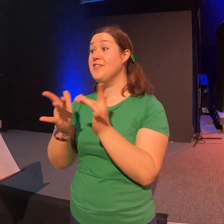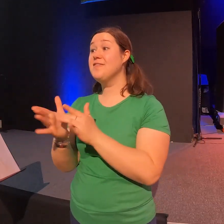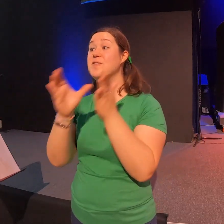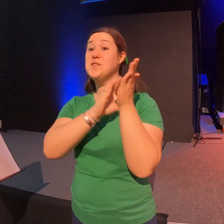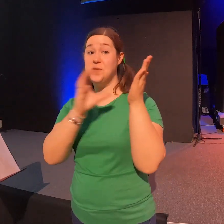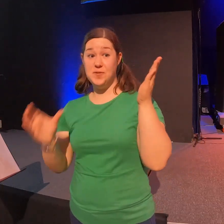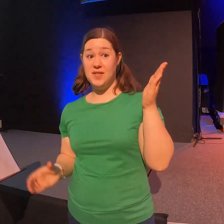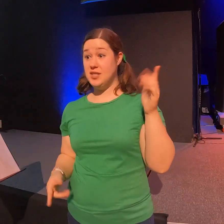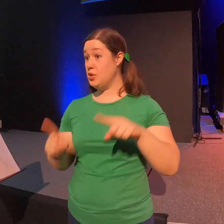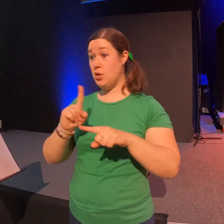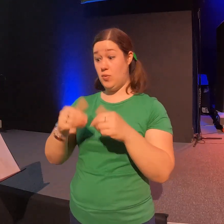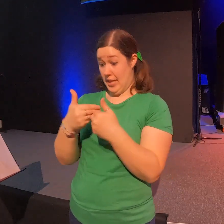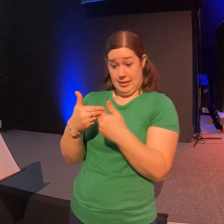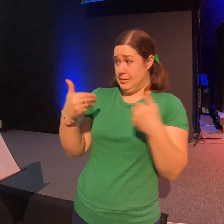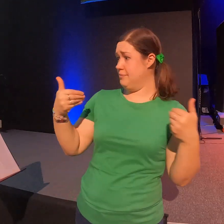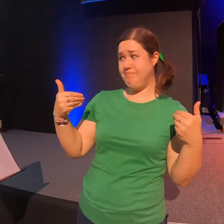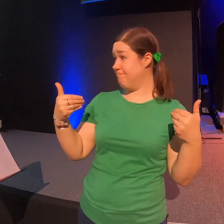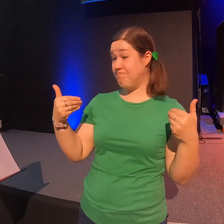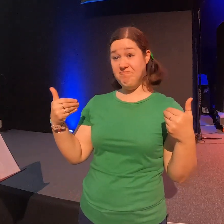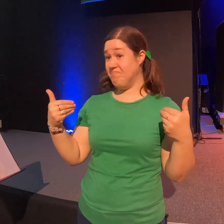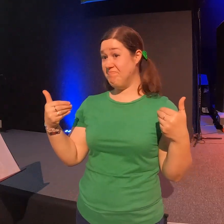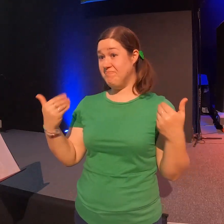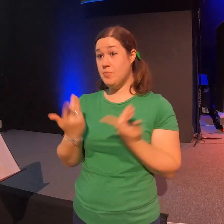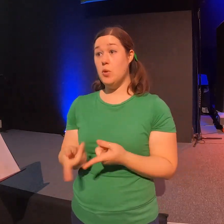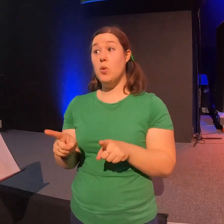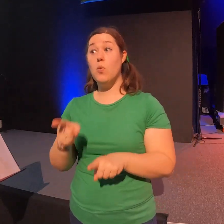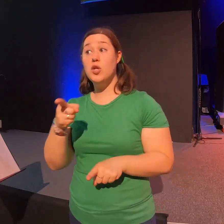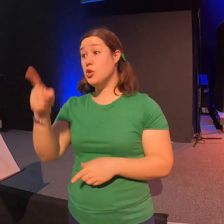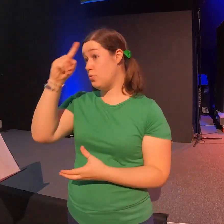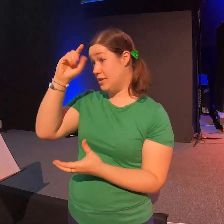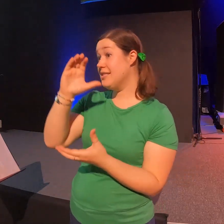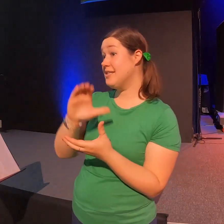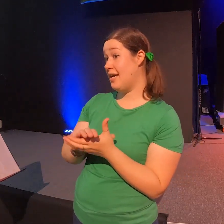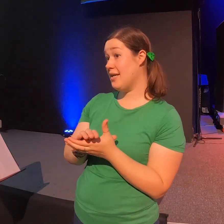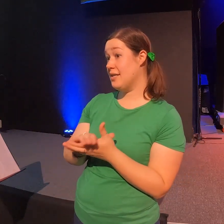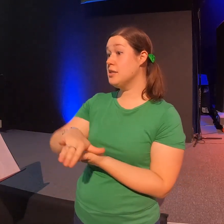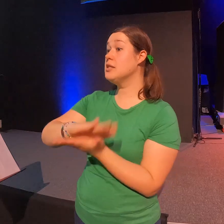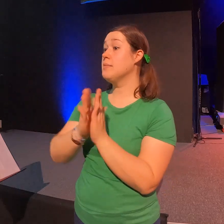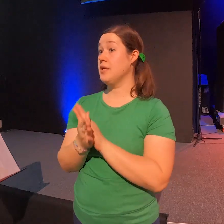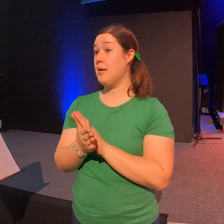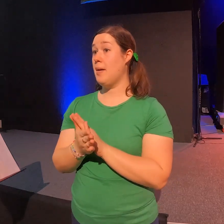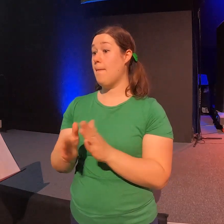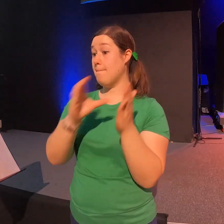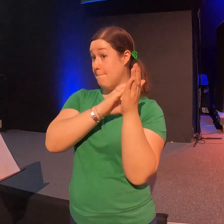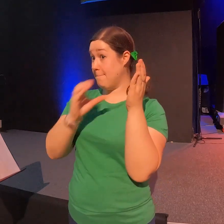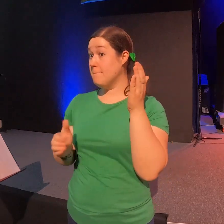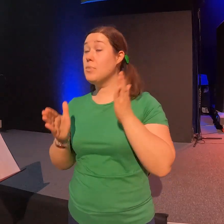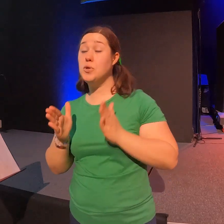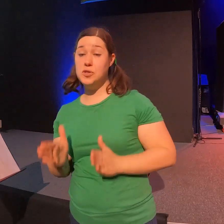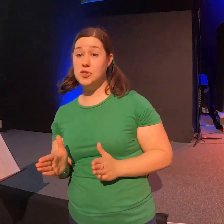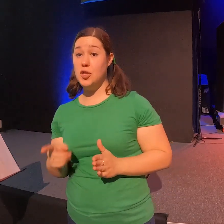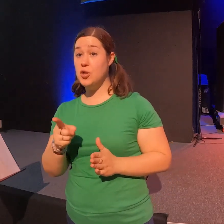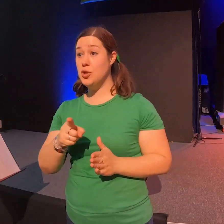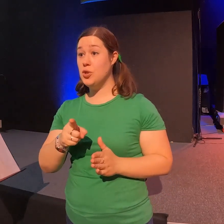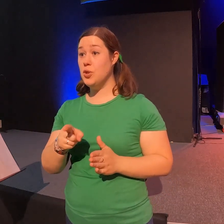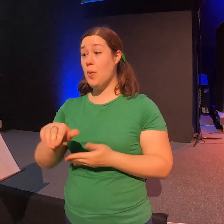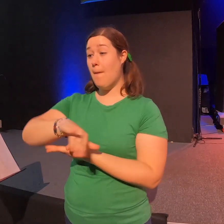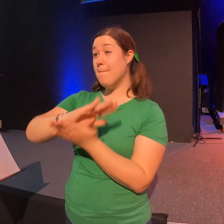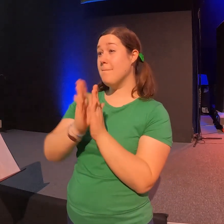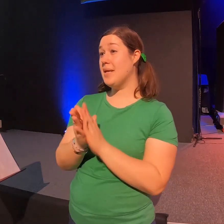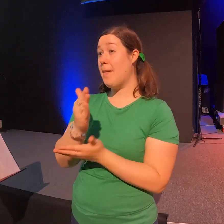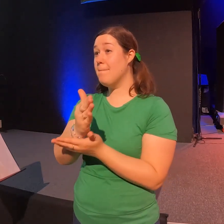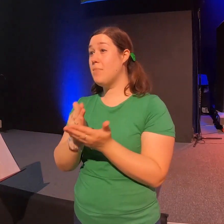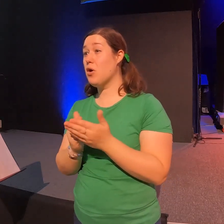impossible to be separated from that. When you decided to be a Christian, you became a part of a big cosmic